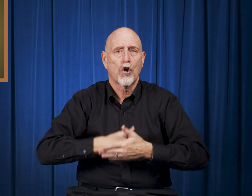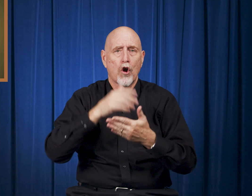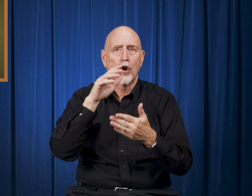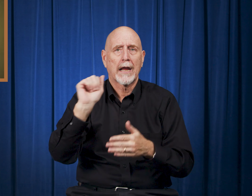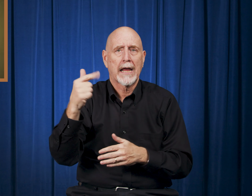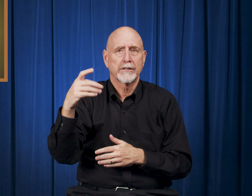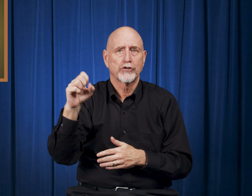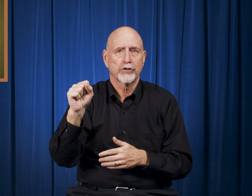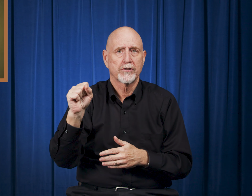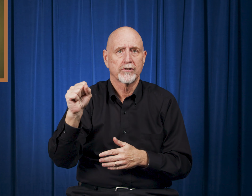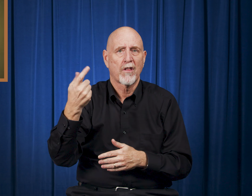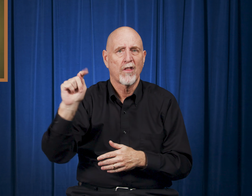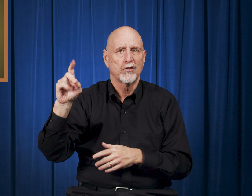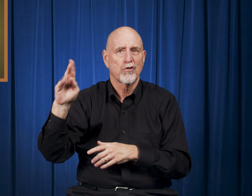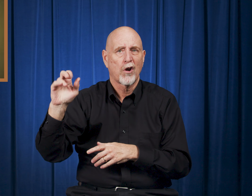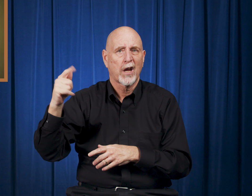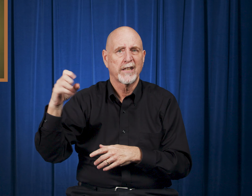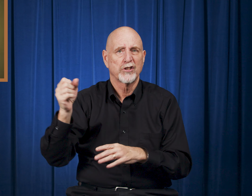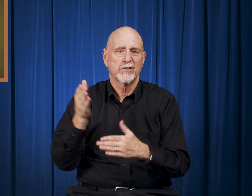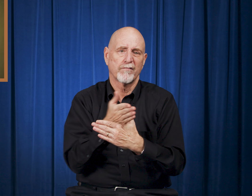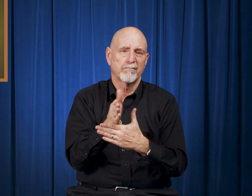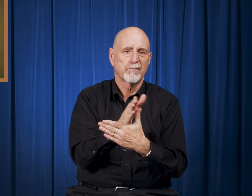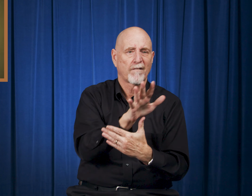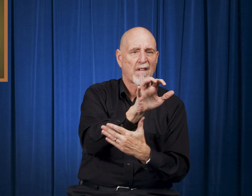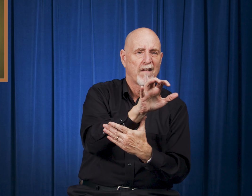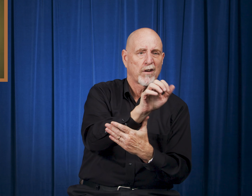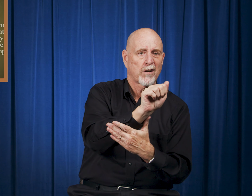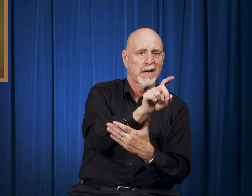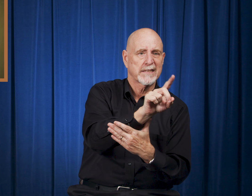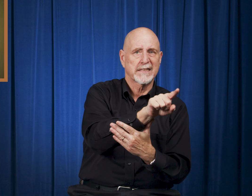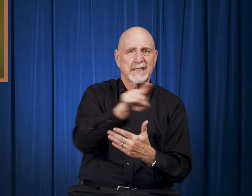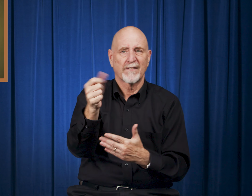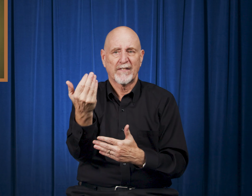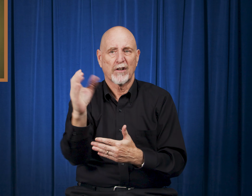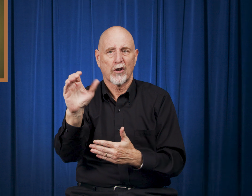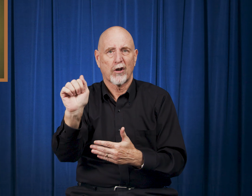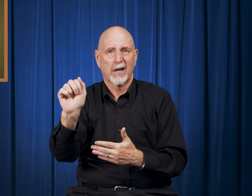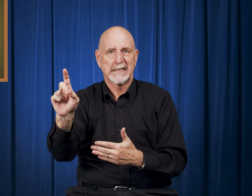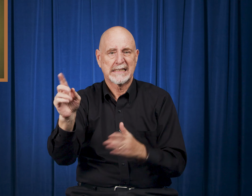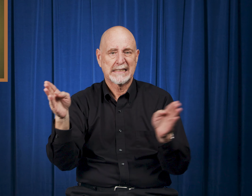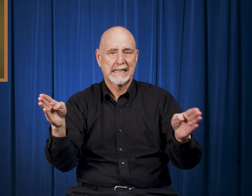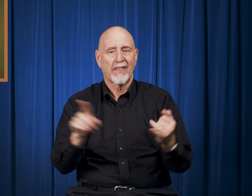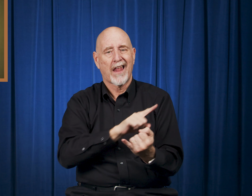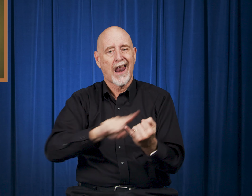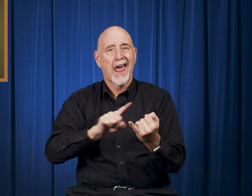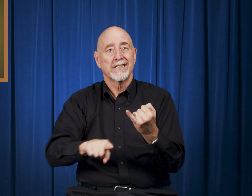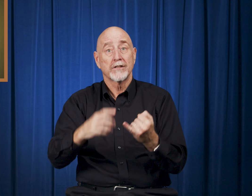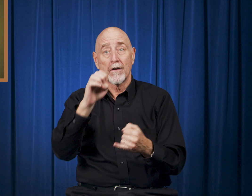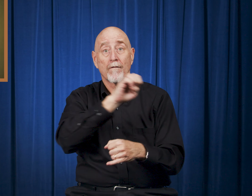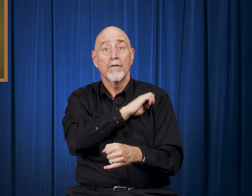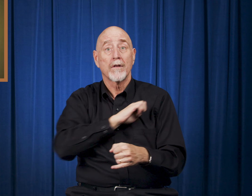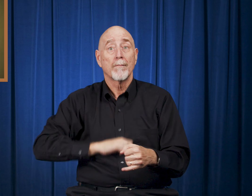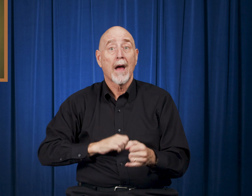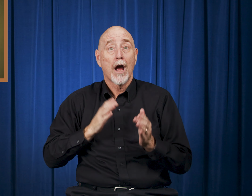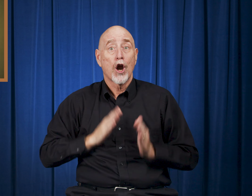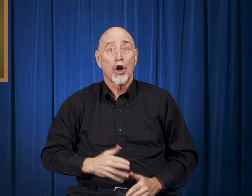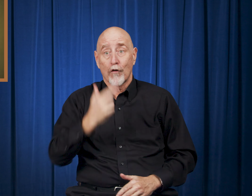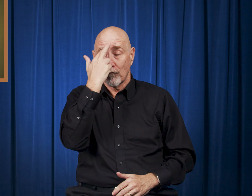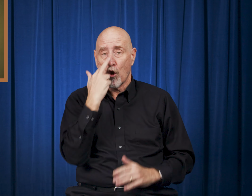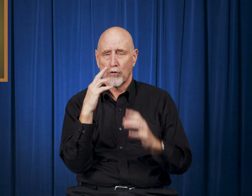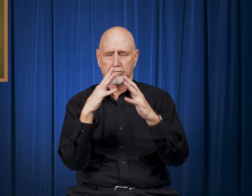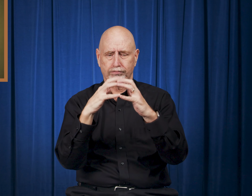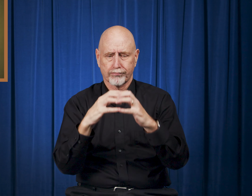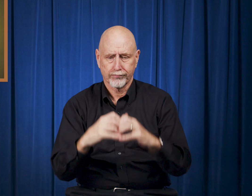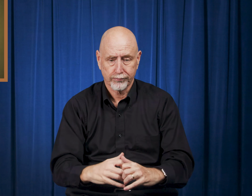which lasted from about 500 to 1500 AD, that the last of the Roman Empire disintegrated and the Holy